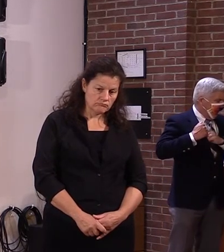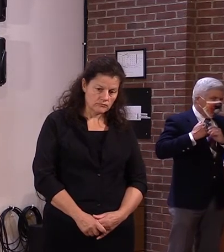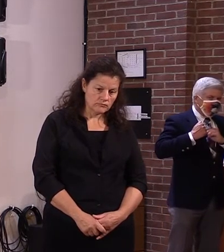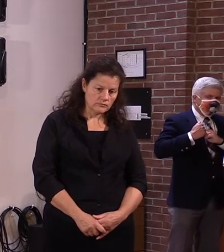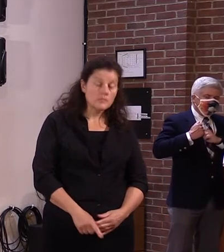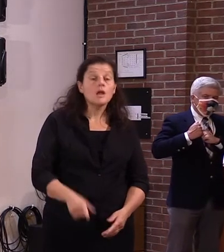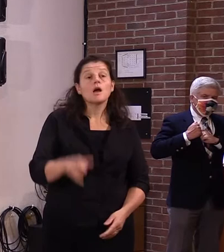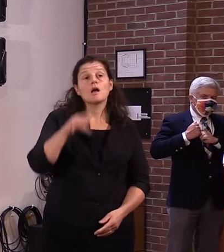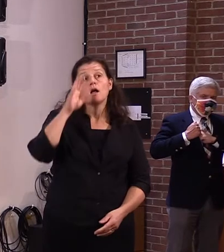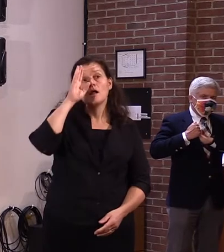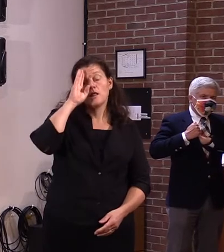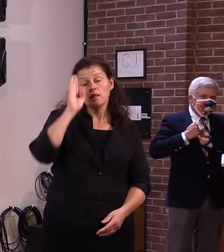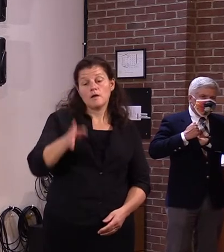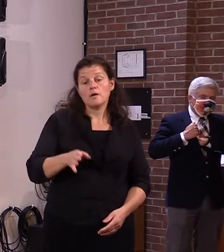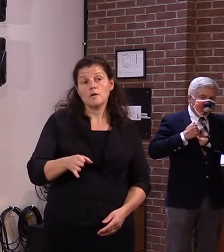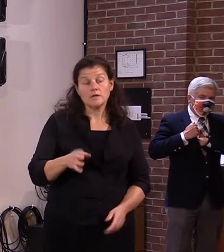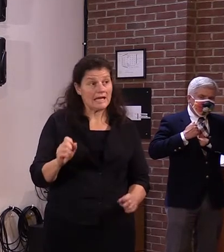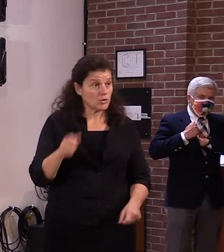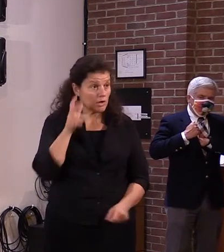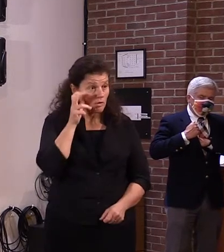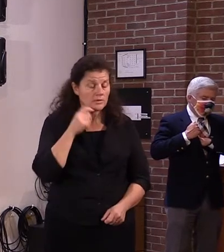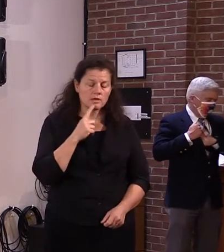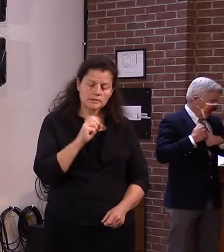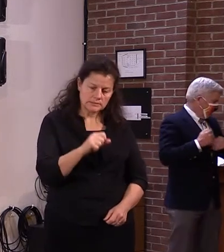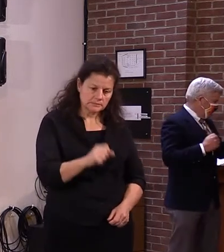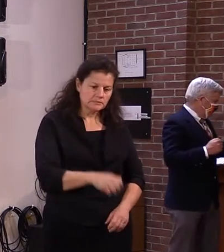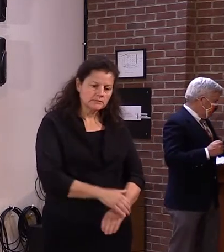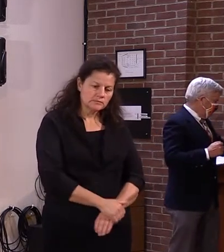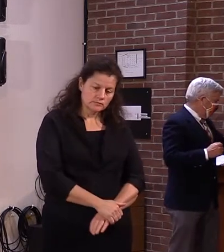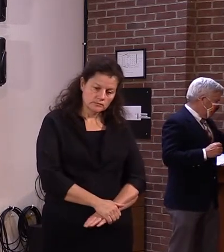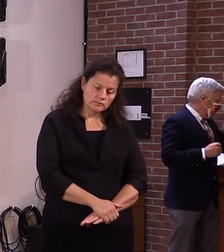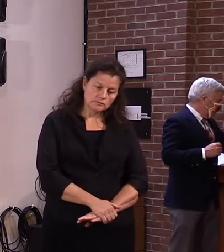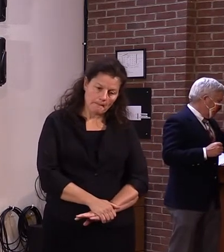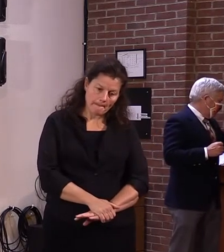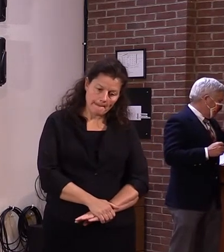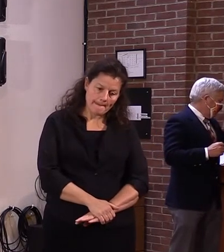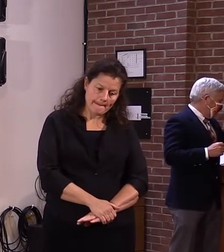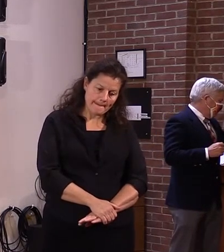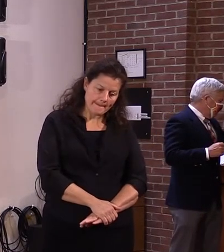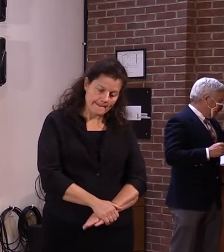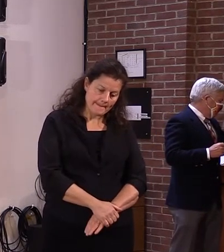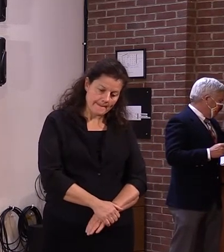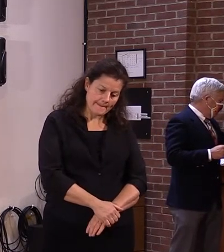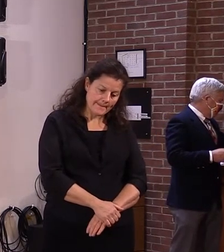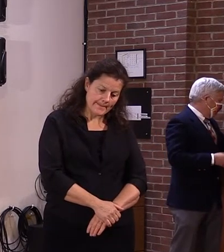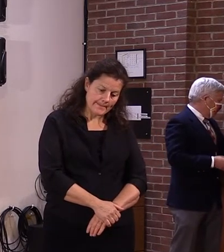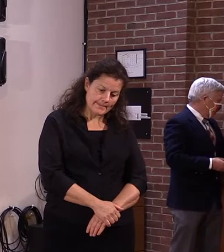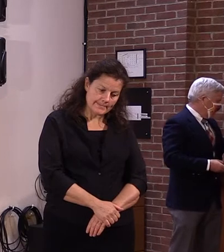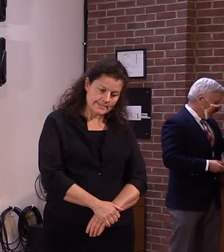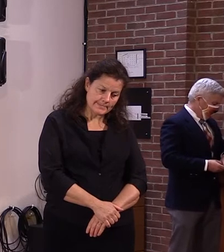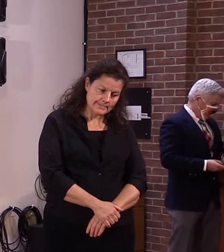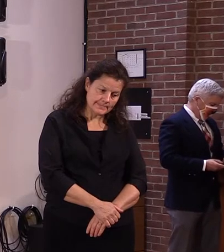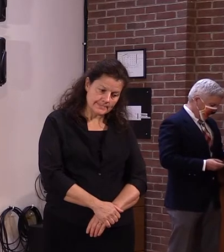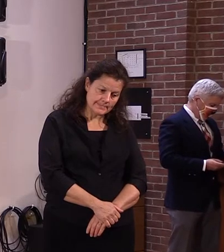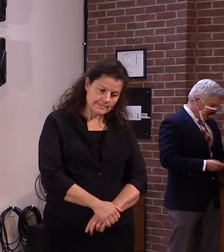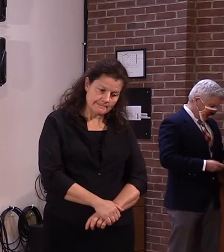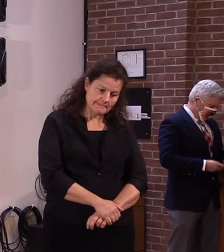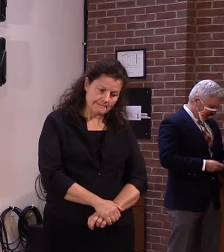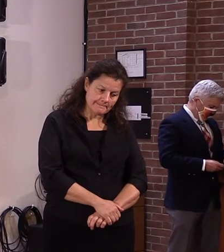Hello. Everybody hear me good? We can. All right, awesome, thank you. All right, so my